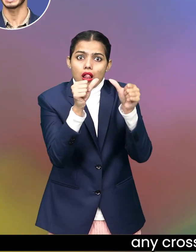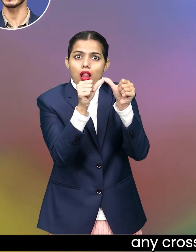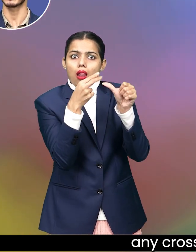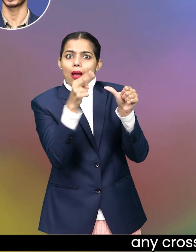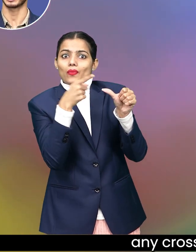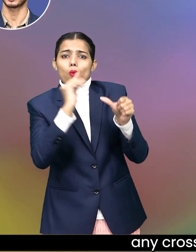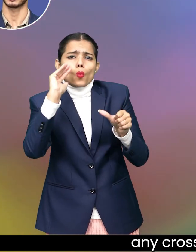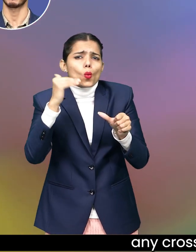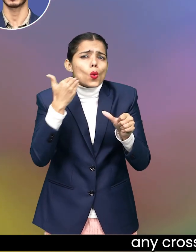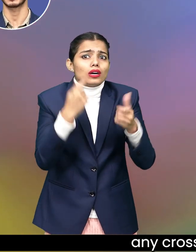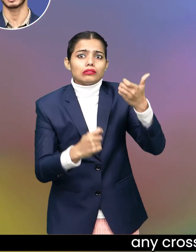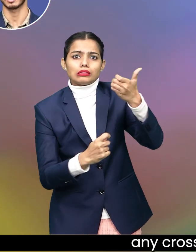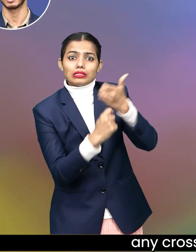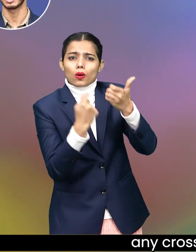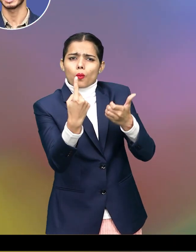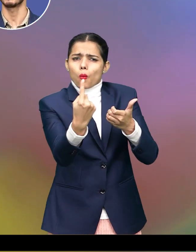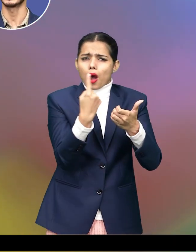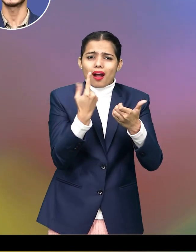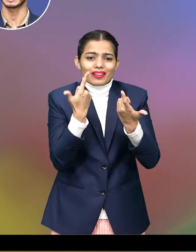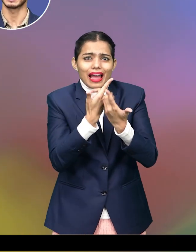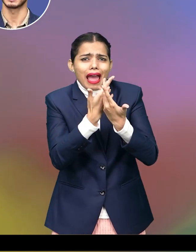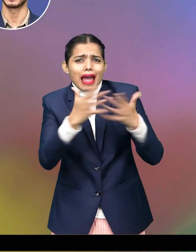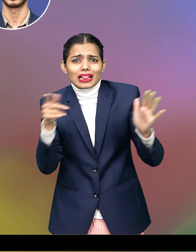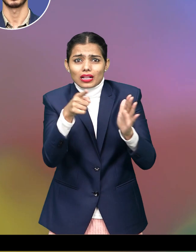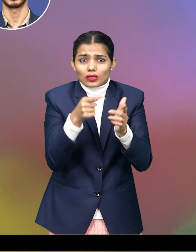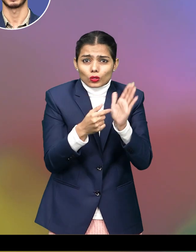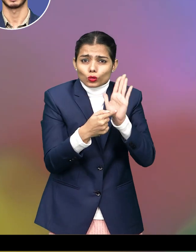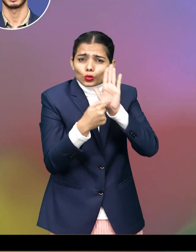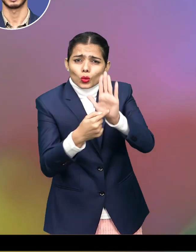across any cross-section of a conductor in 1 second.